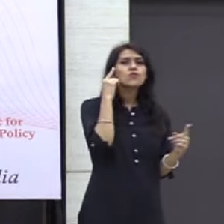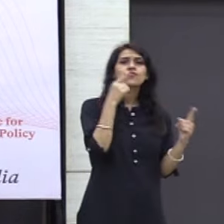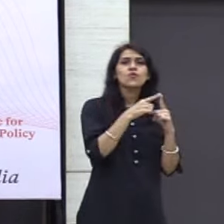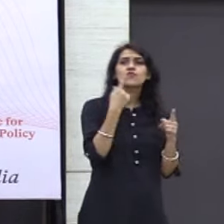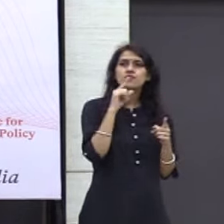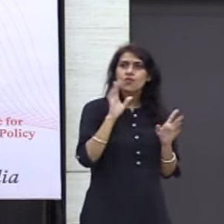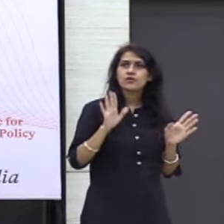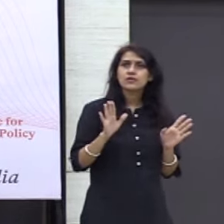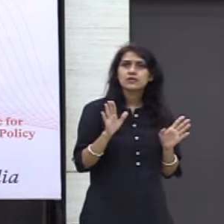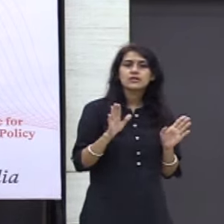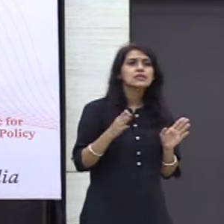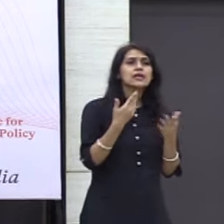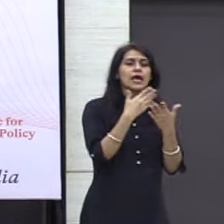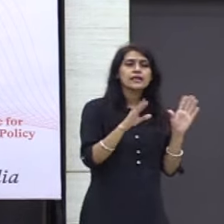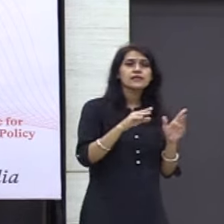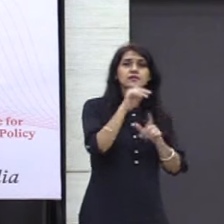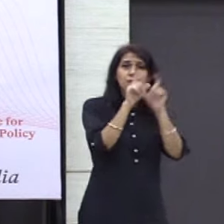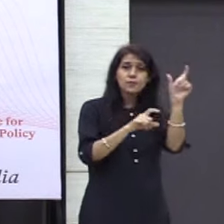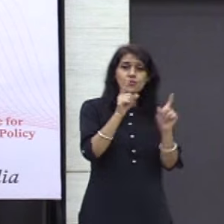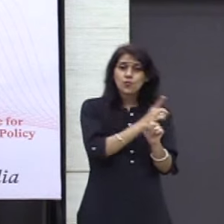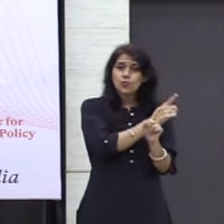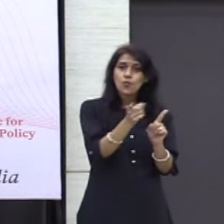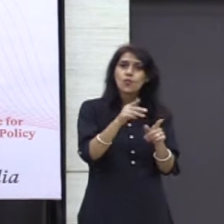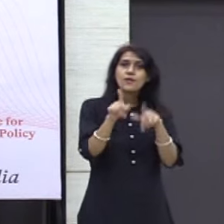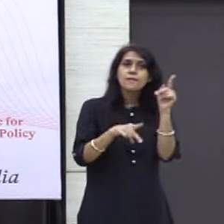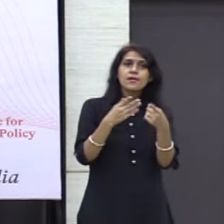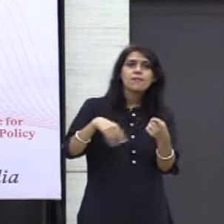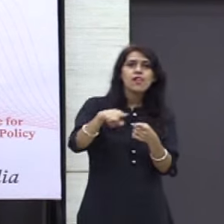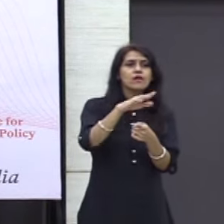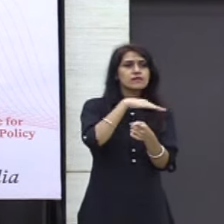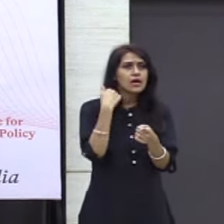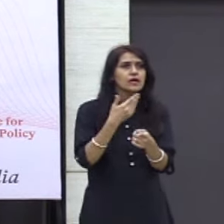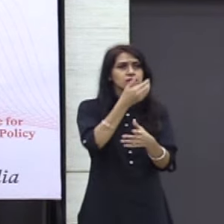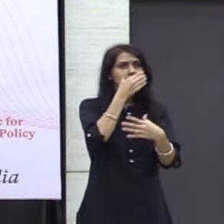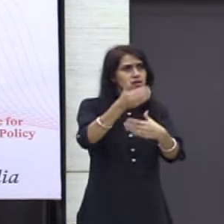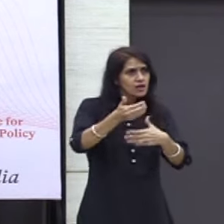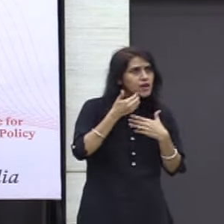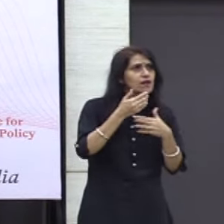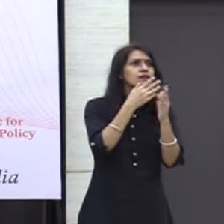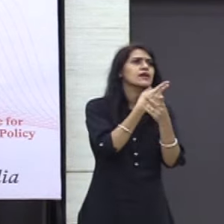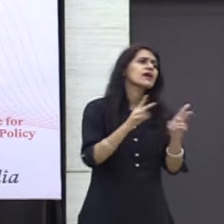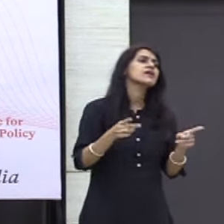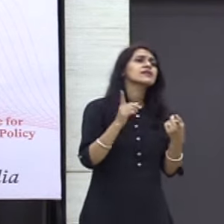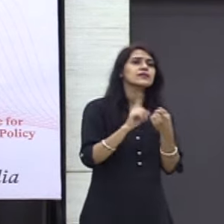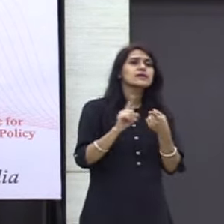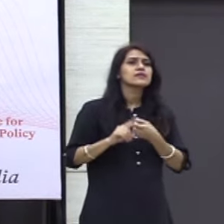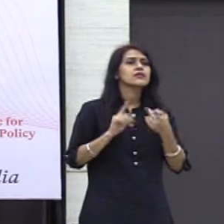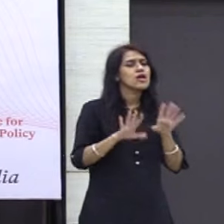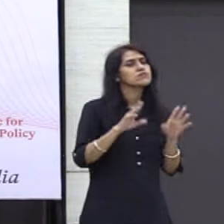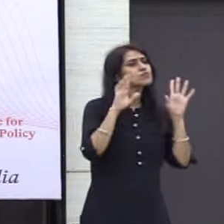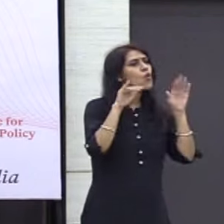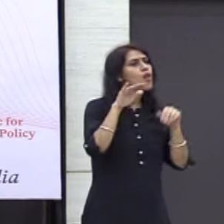or causes death to any public functionary or attempts to cause death, detains, kidnaps, abducts or whatever, commits a terrorist